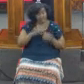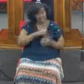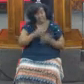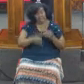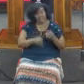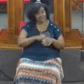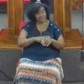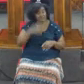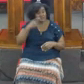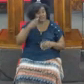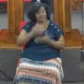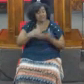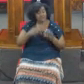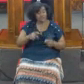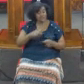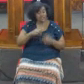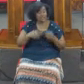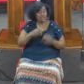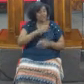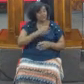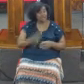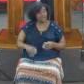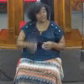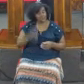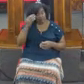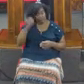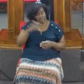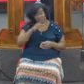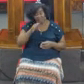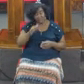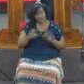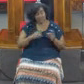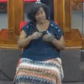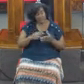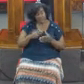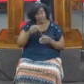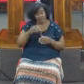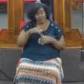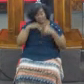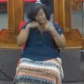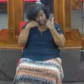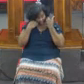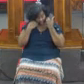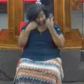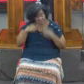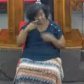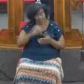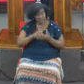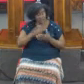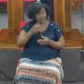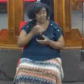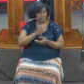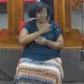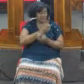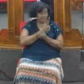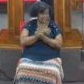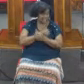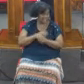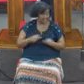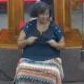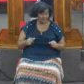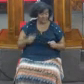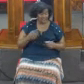told someone about Christ? Why didn't you do it? Was he ashamed? Were you ashamed to tell him that you were born again? Listen, this